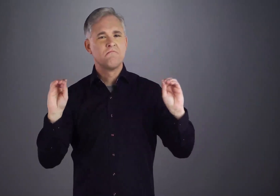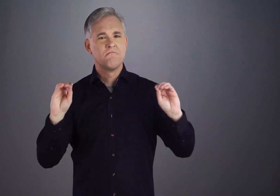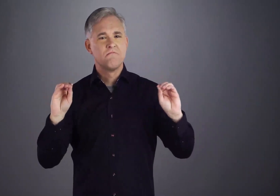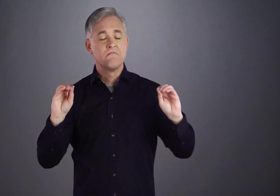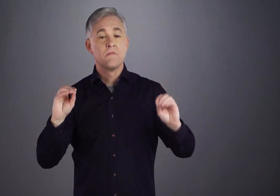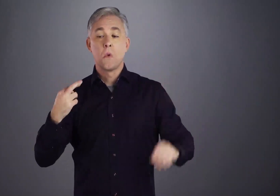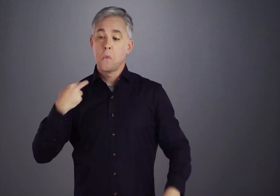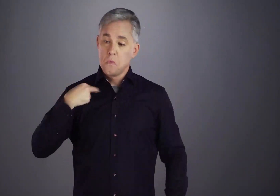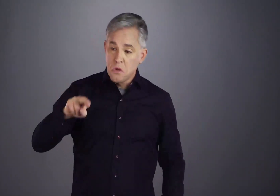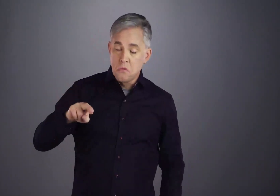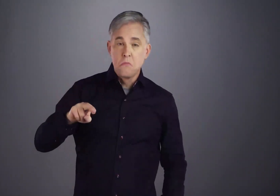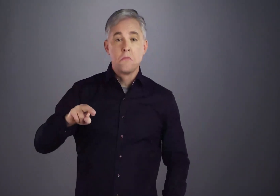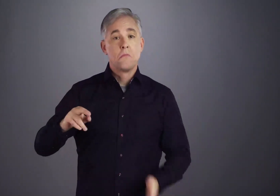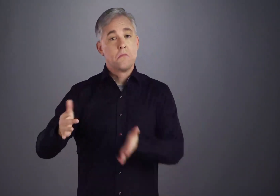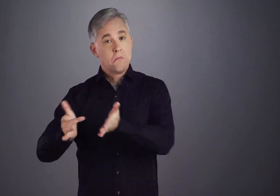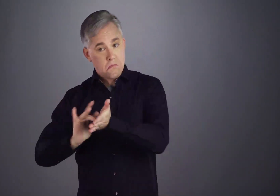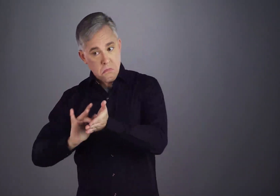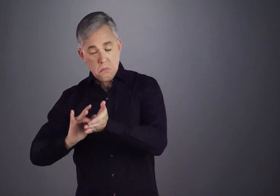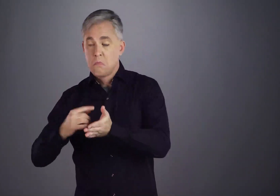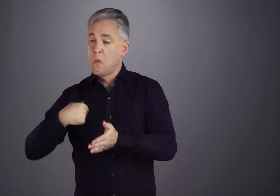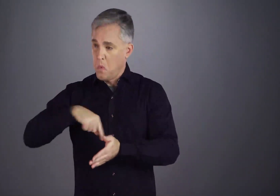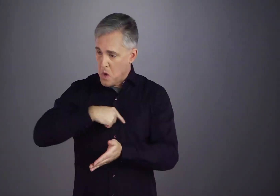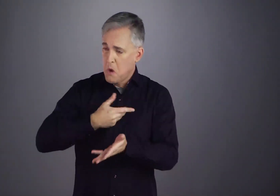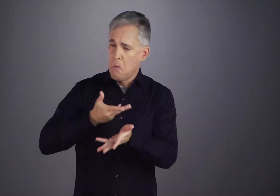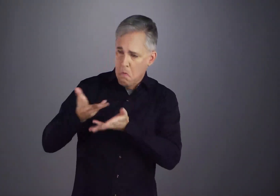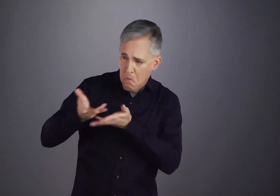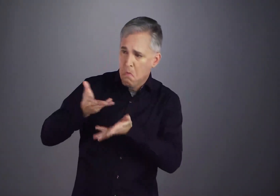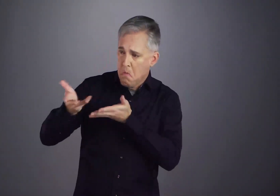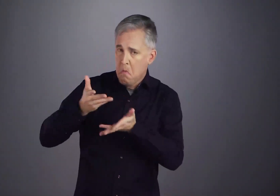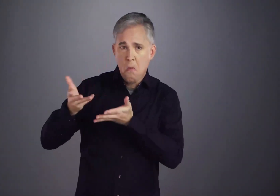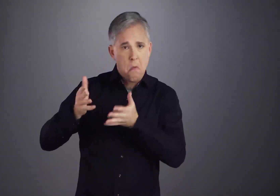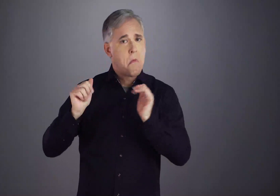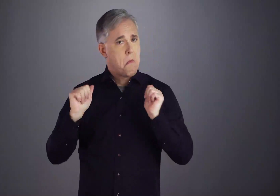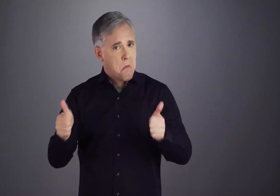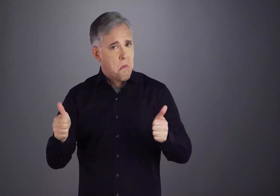cooperate widely with the men of medicine as well as with the men of religion.